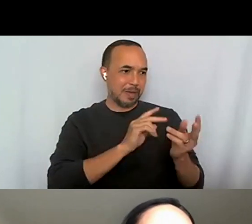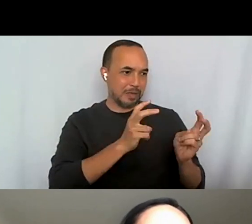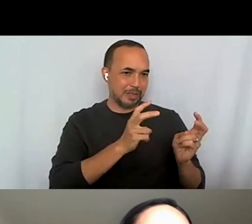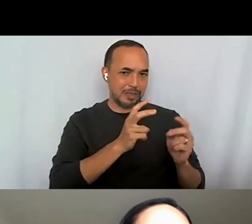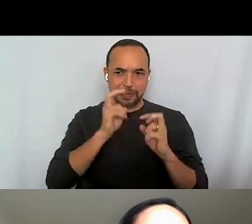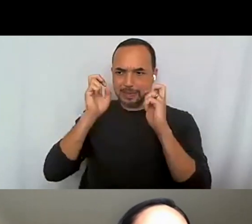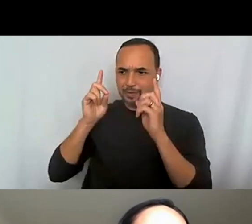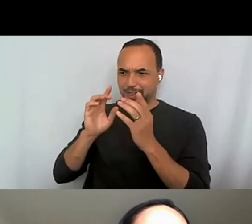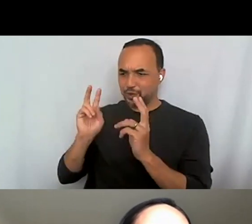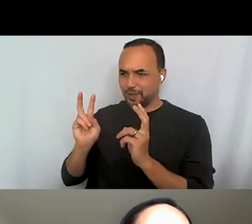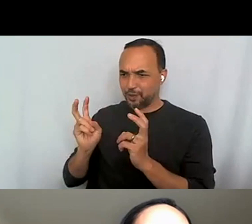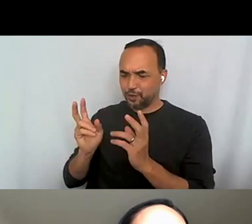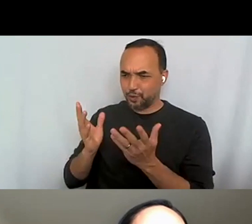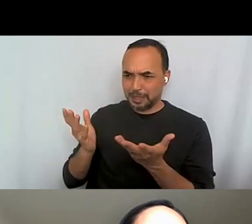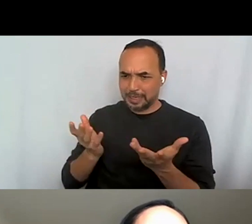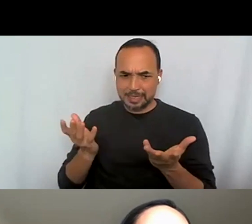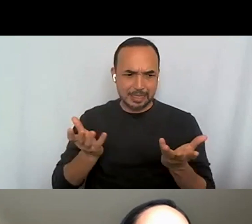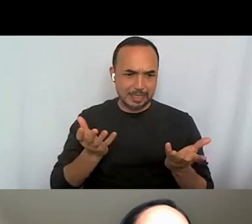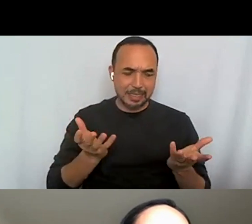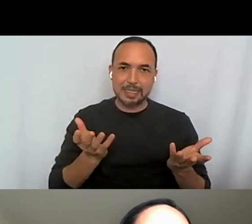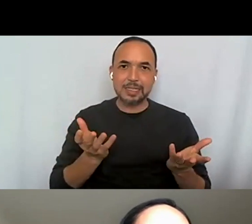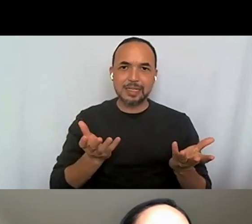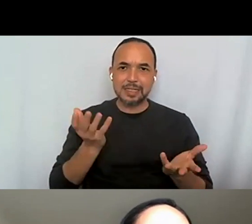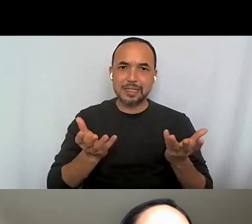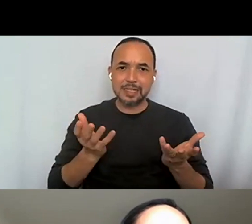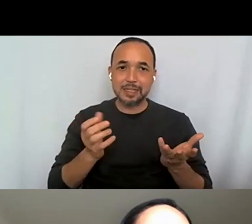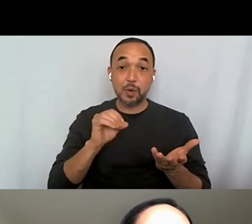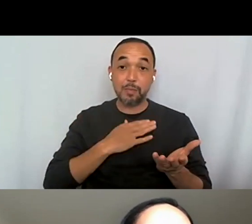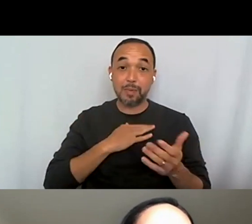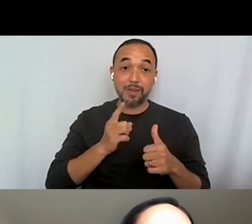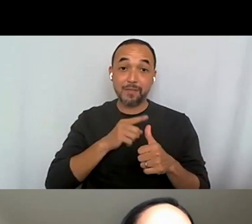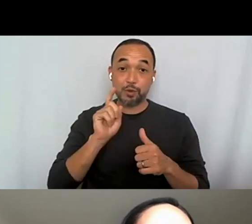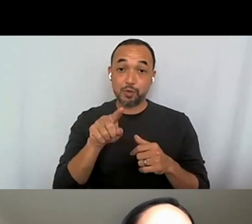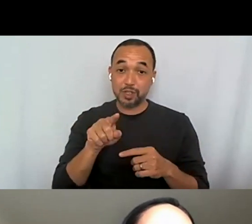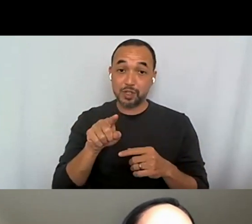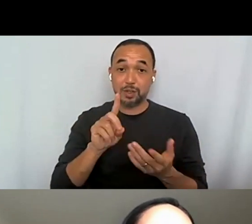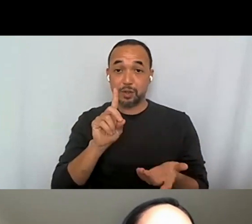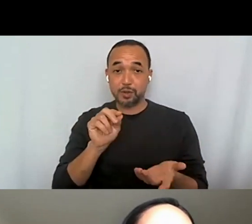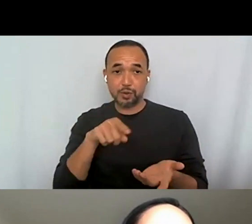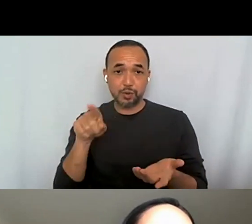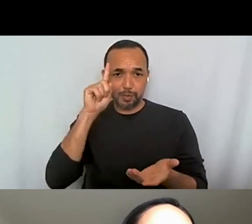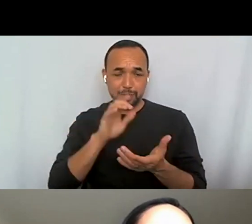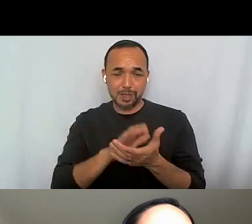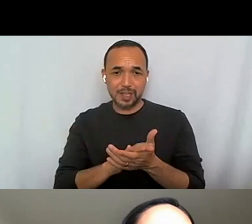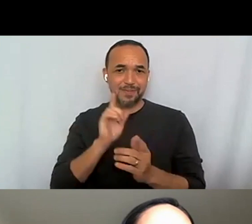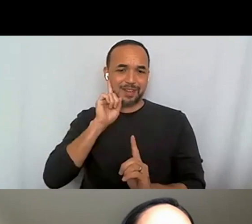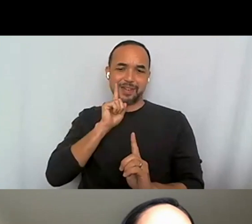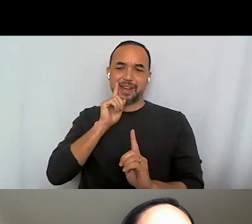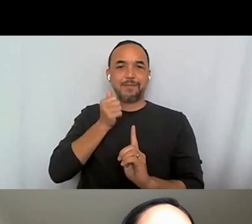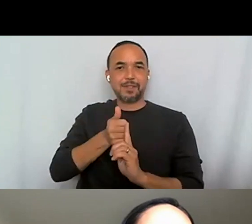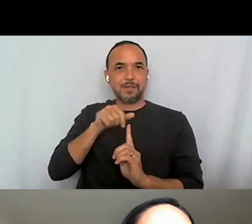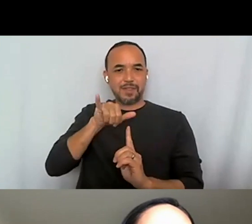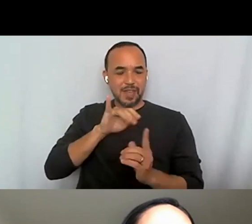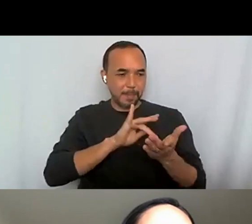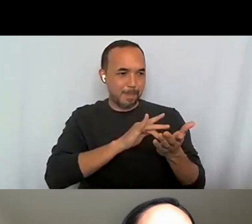educational issue? So my first question is, do you believe being deaf or hard of hearing is a medical issue or an educational